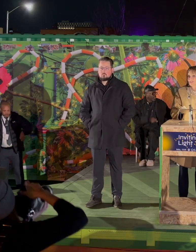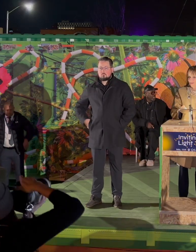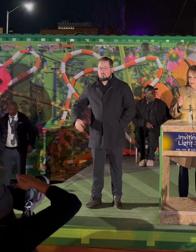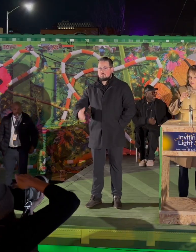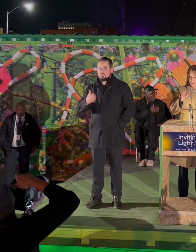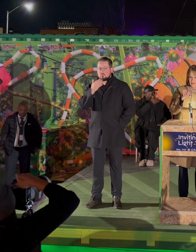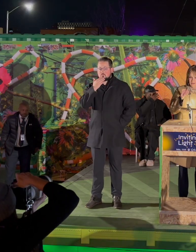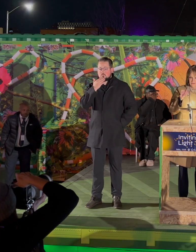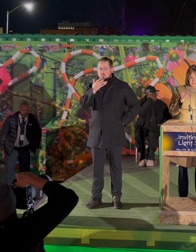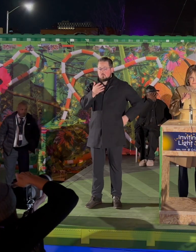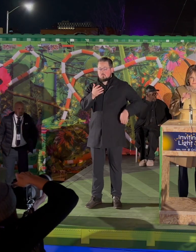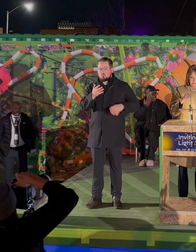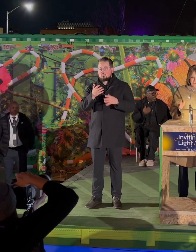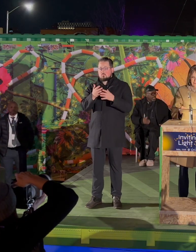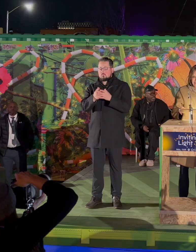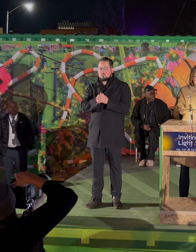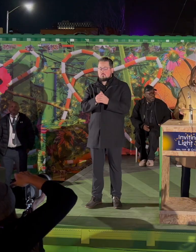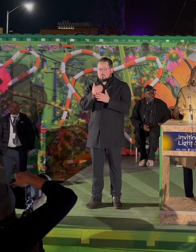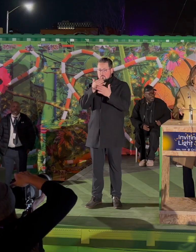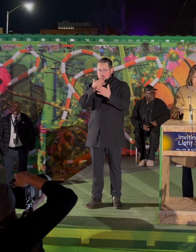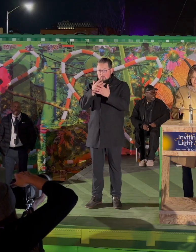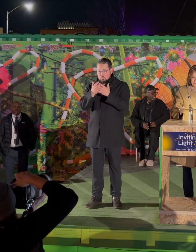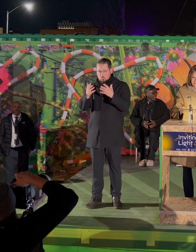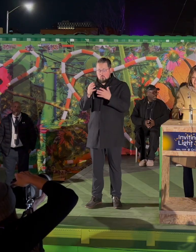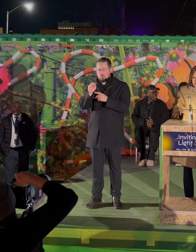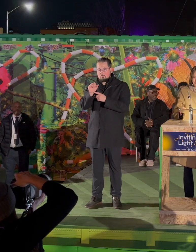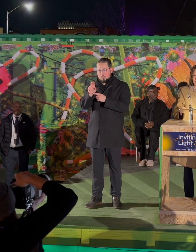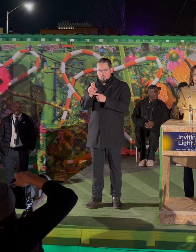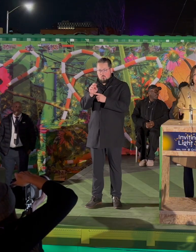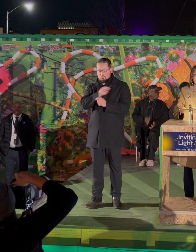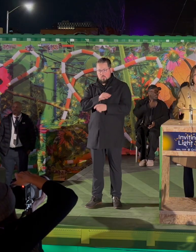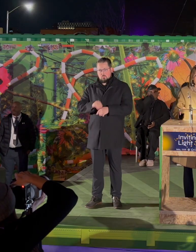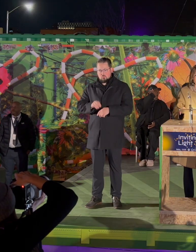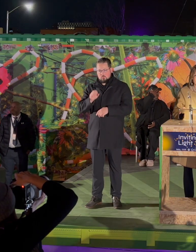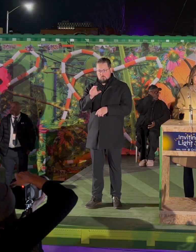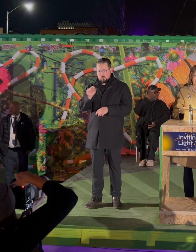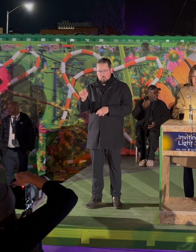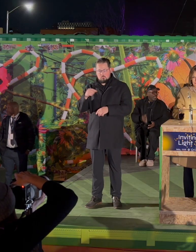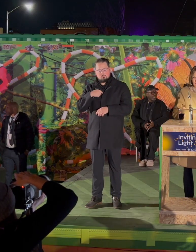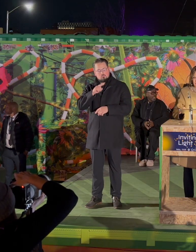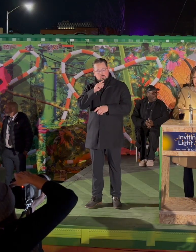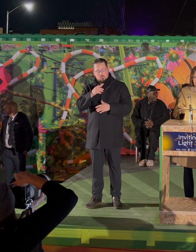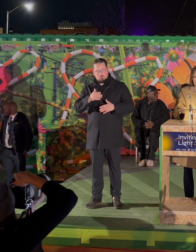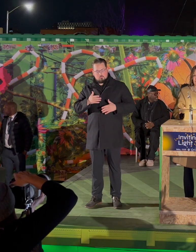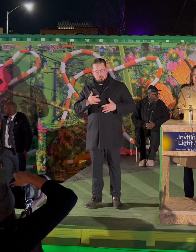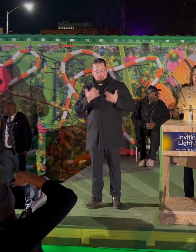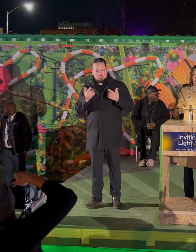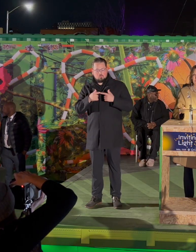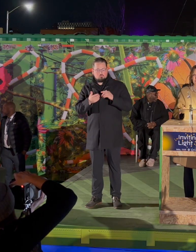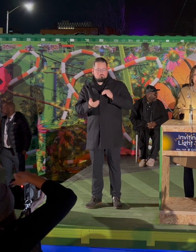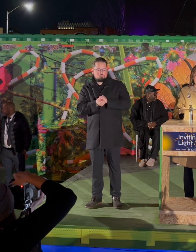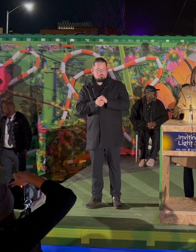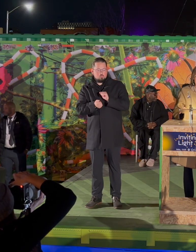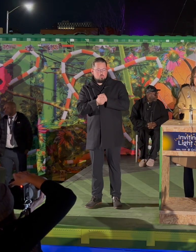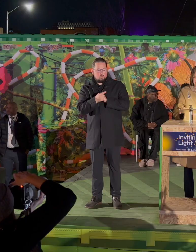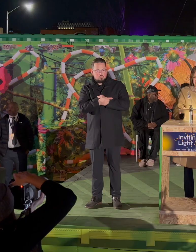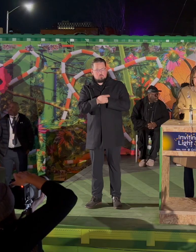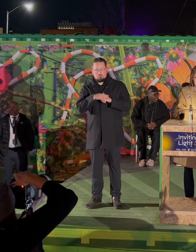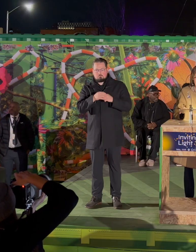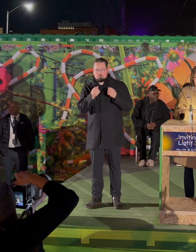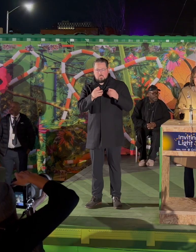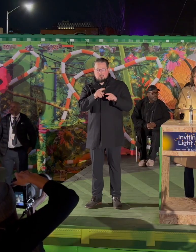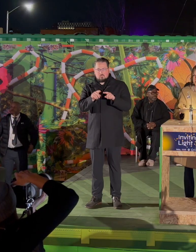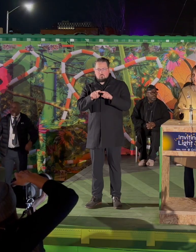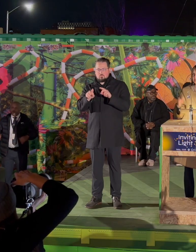Thank you so much, Mayor. Thank you so much, Mayor Scott. We are so thrilled to partner with you on so many